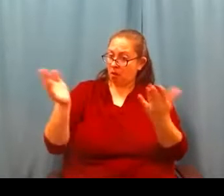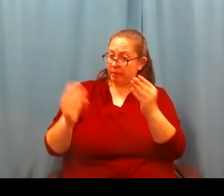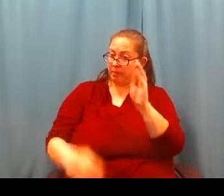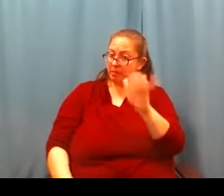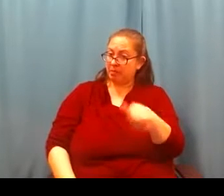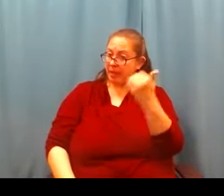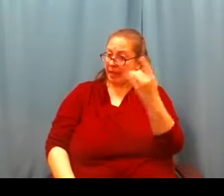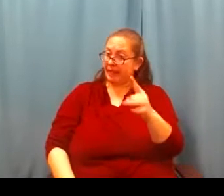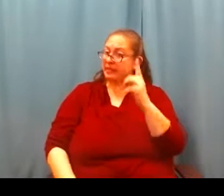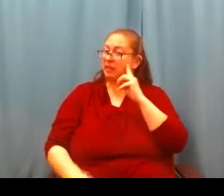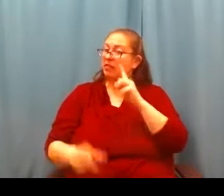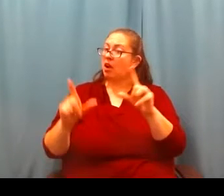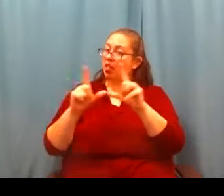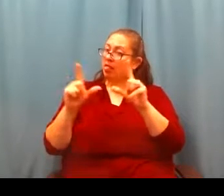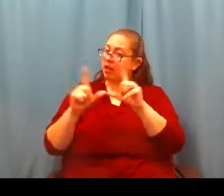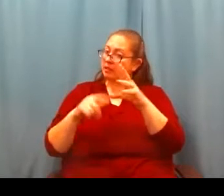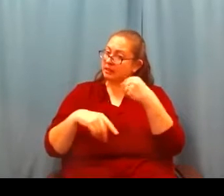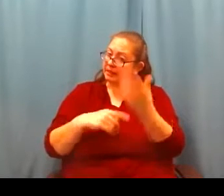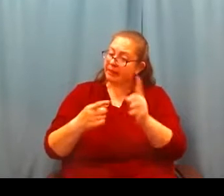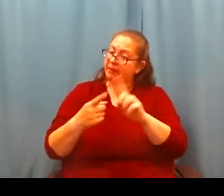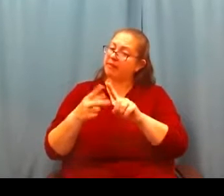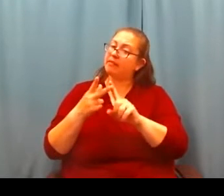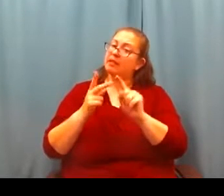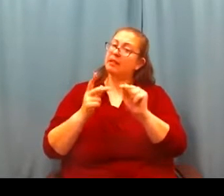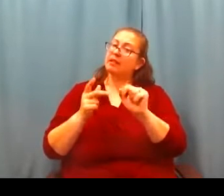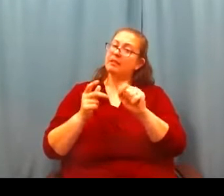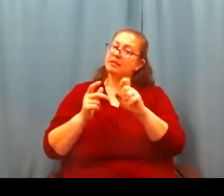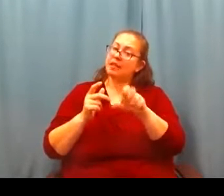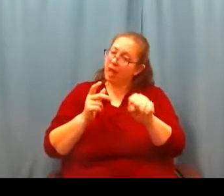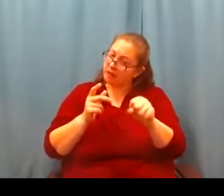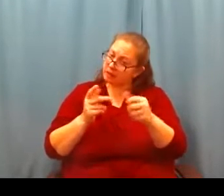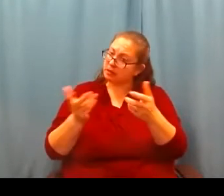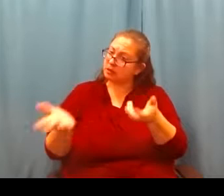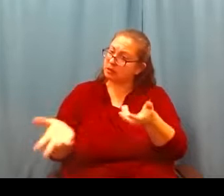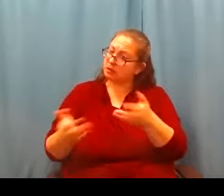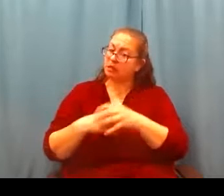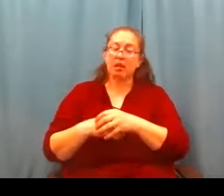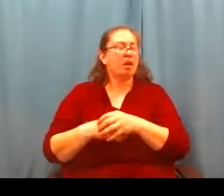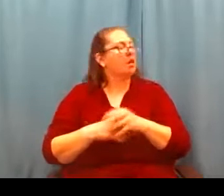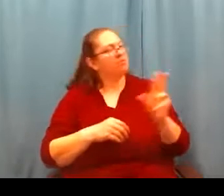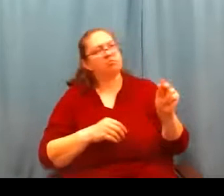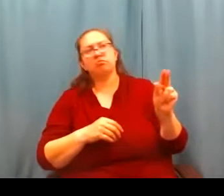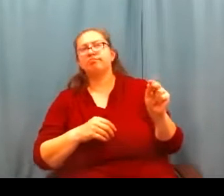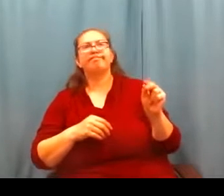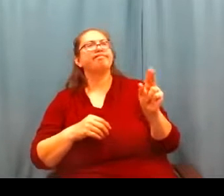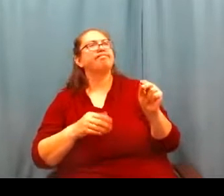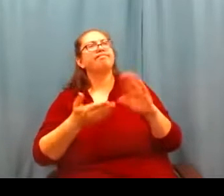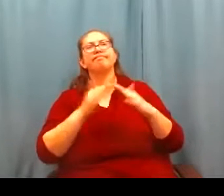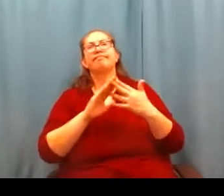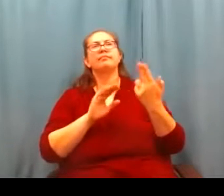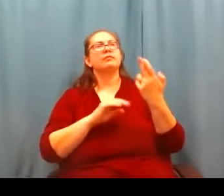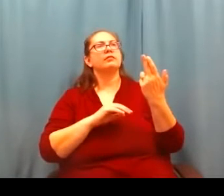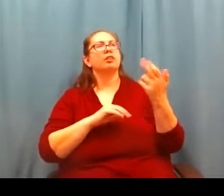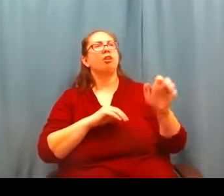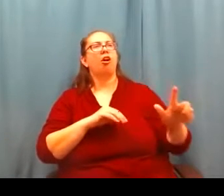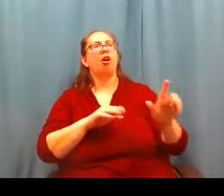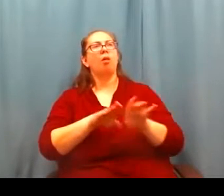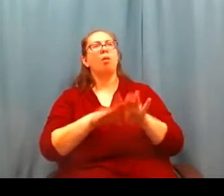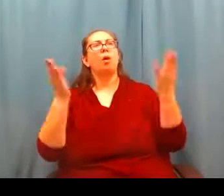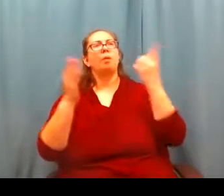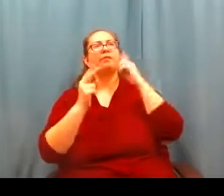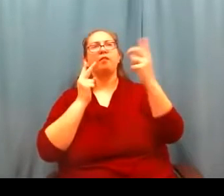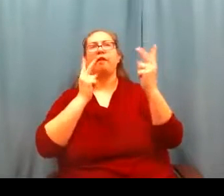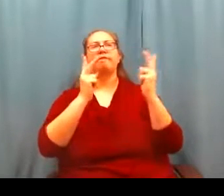for licensing issues and taxes? City Hall will not be open to visitors on May